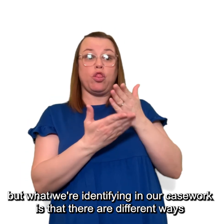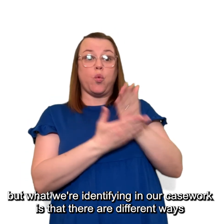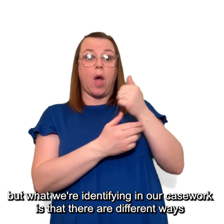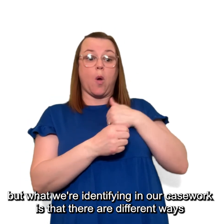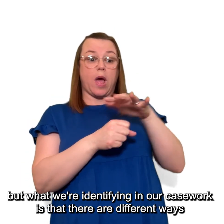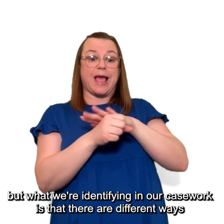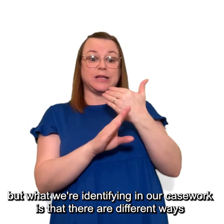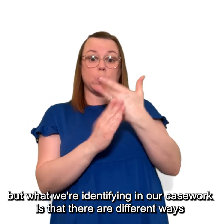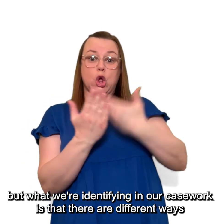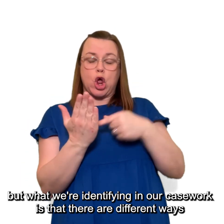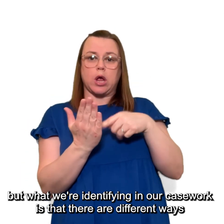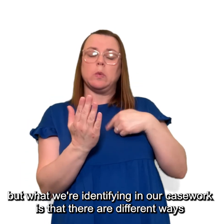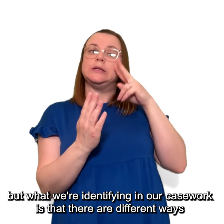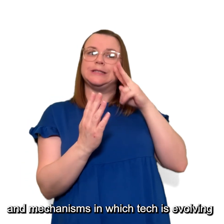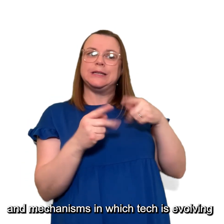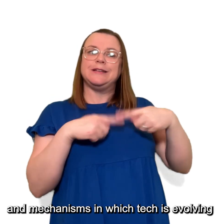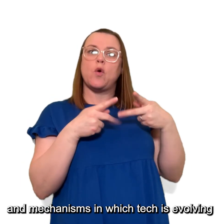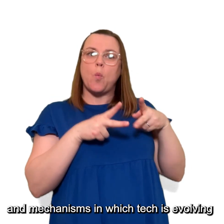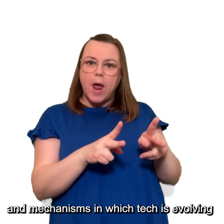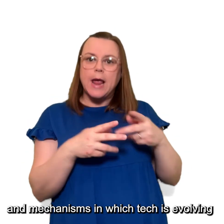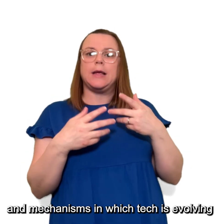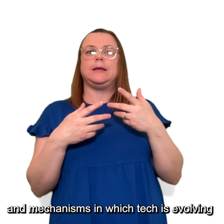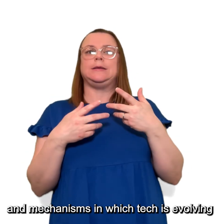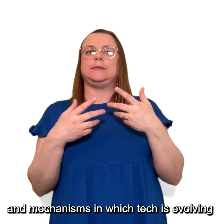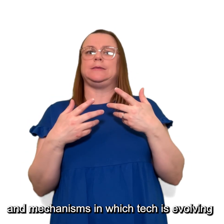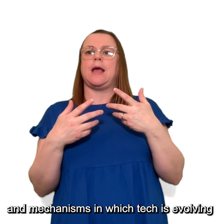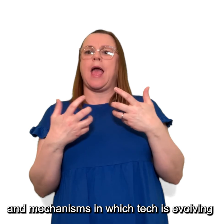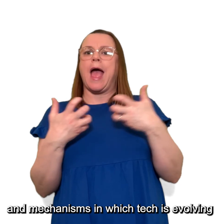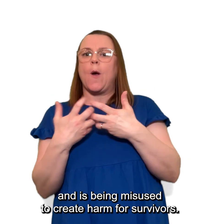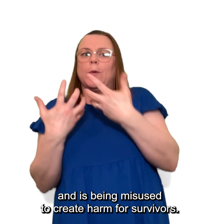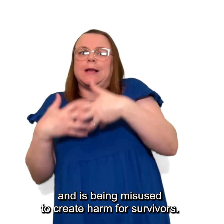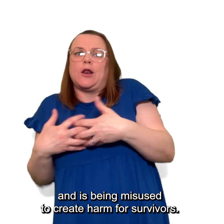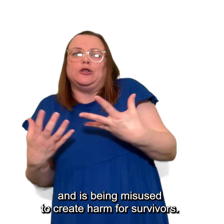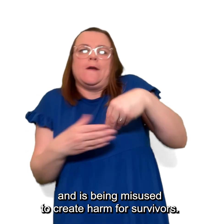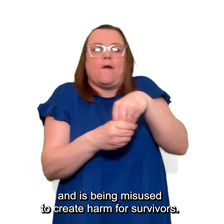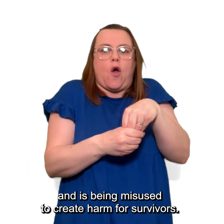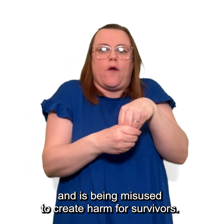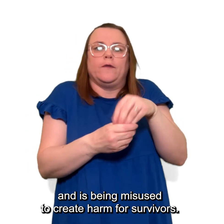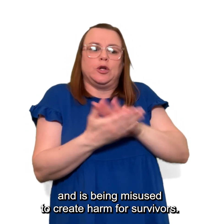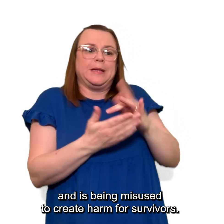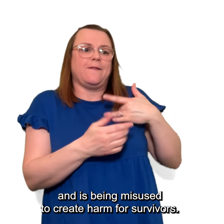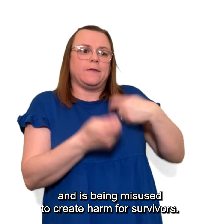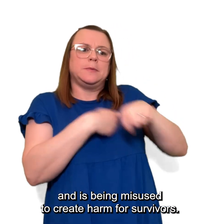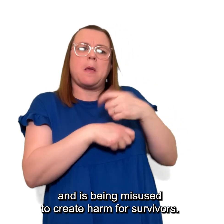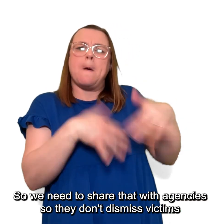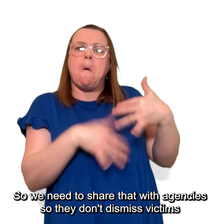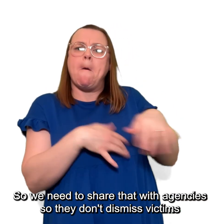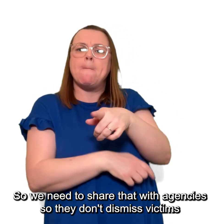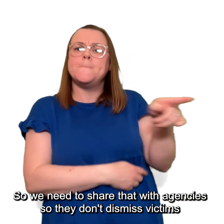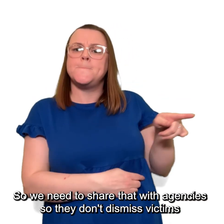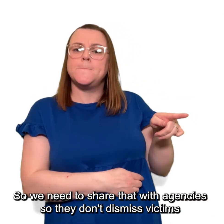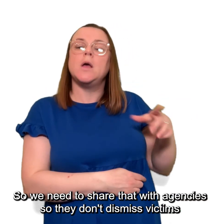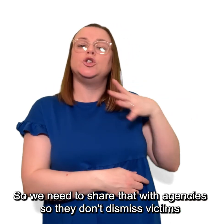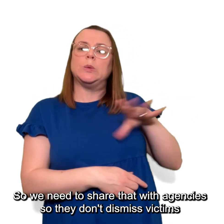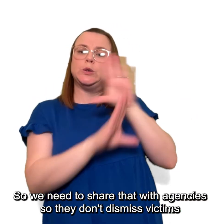casework is that there are different ways and mechanisms in which tech is evolving and is being misused to create harm for survivors. So we need